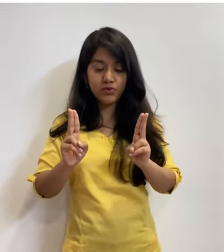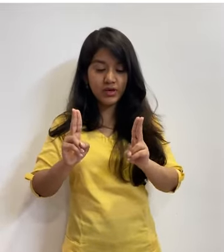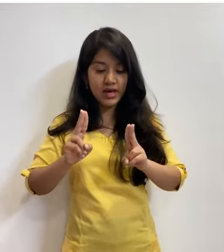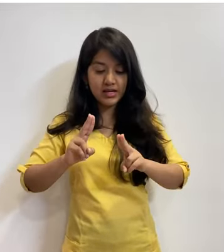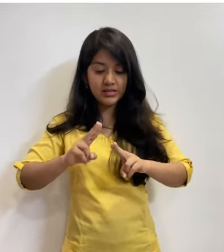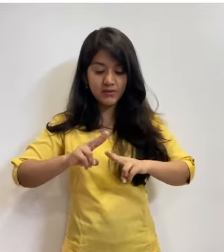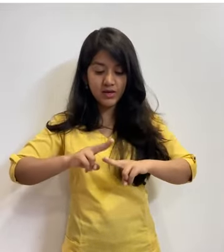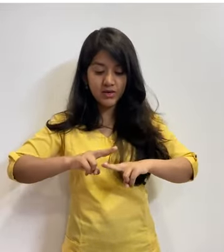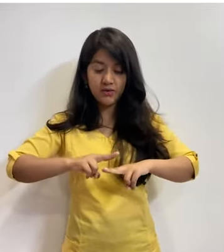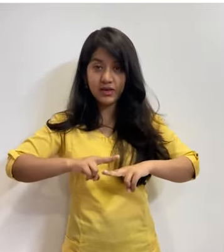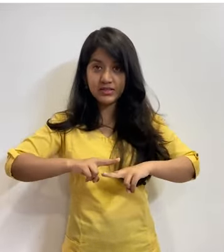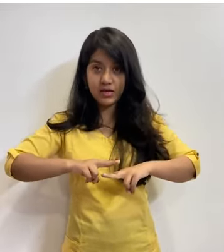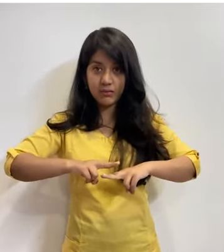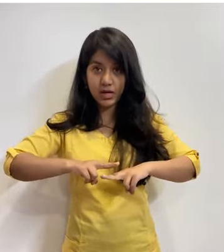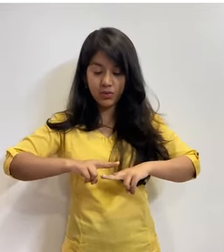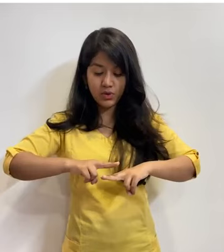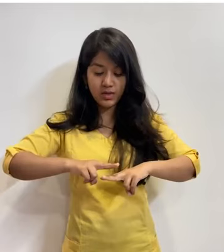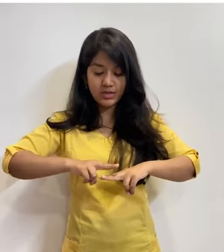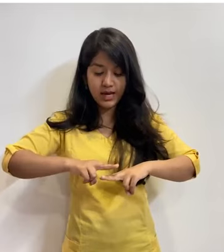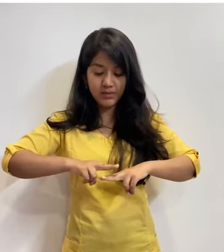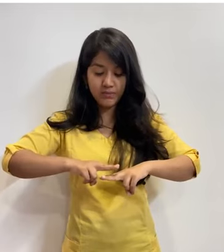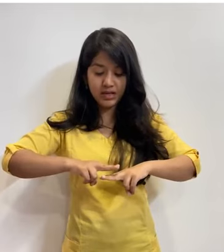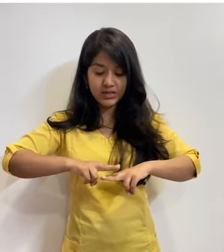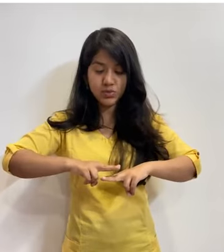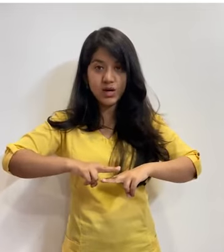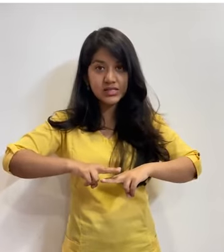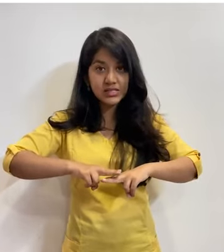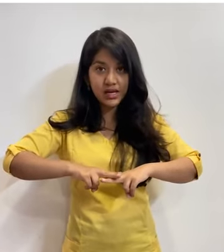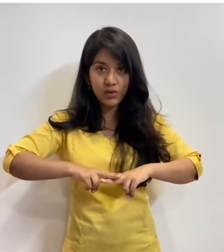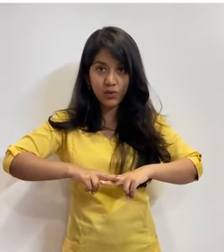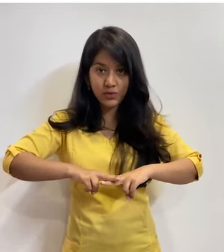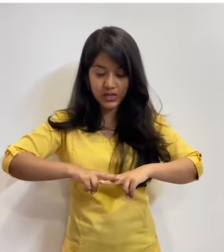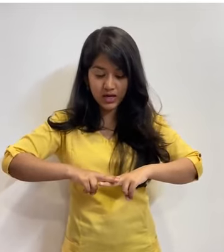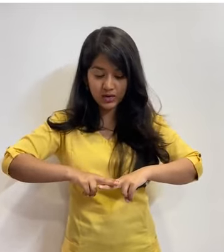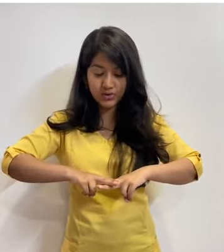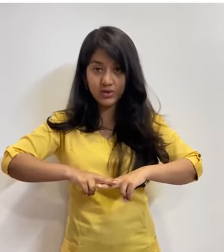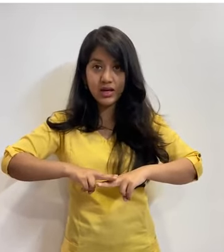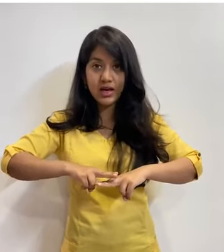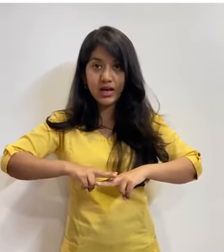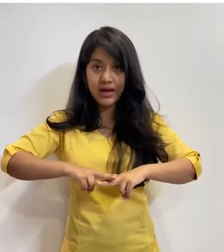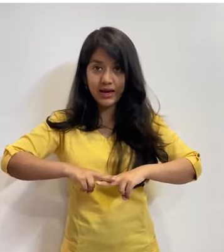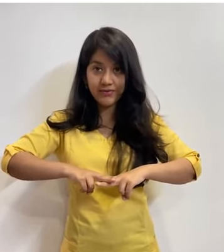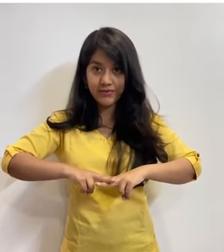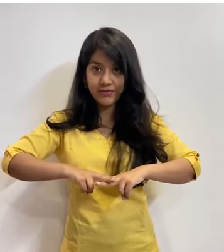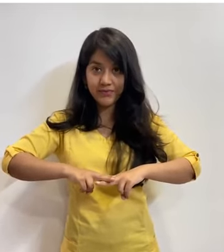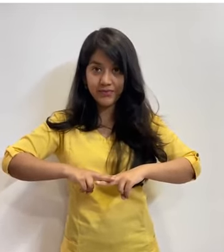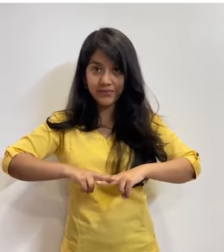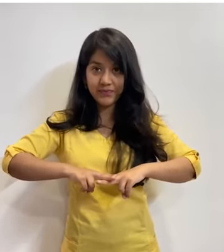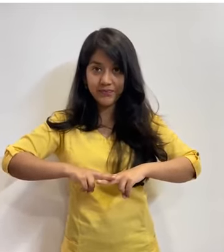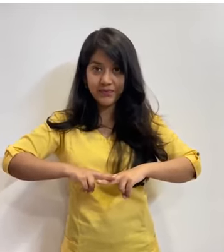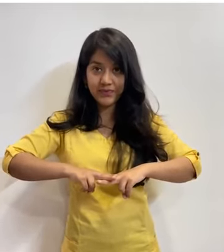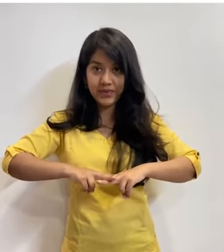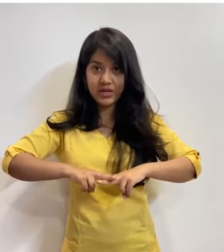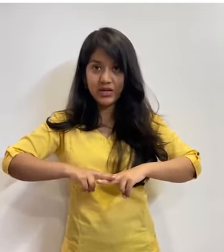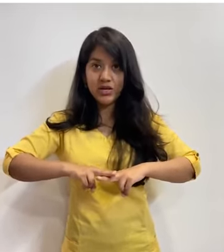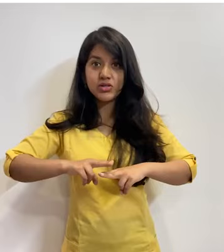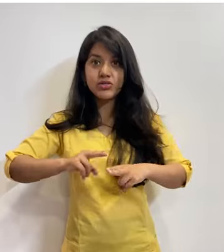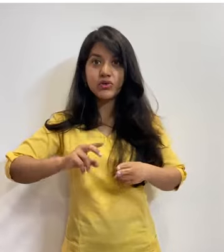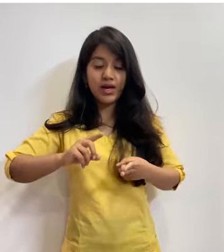your hands, face them downwards and place one set over the other, F. So F